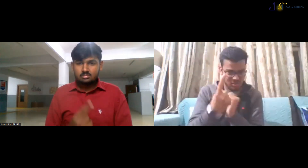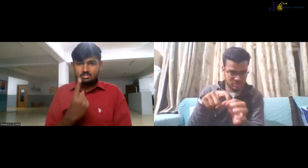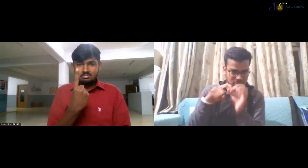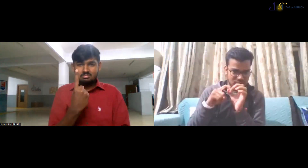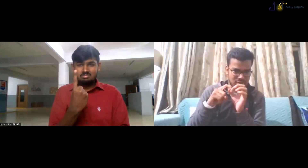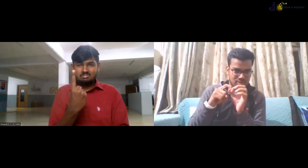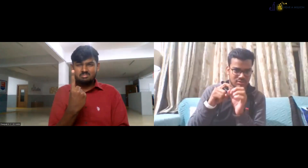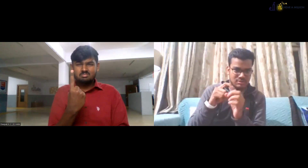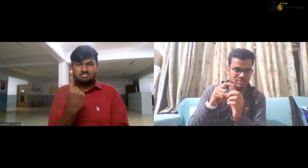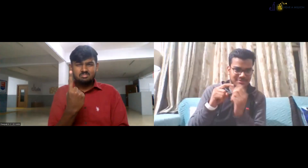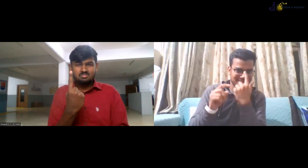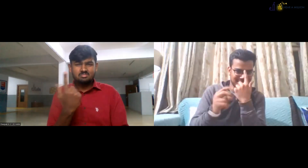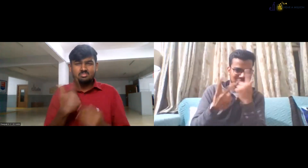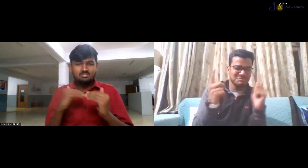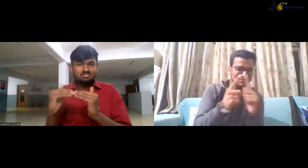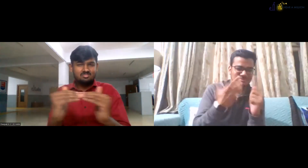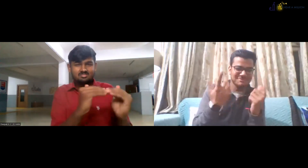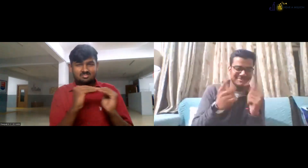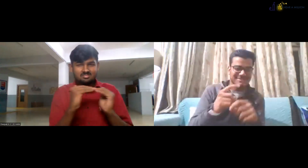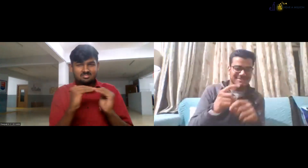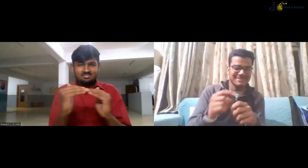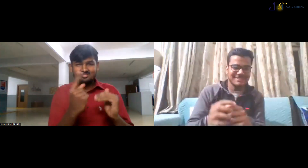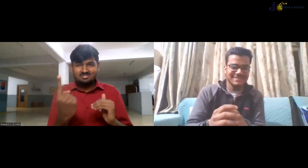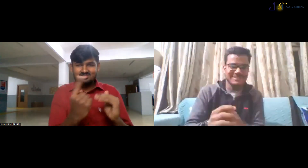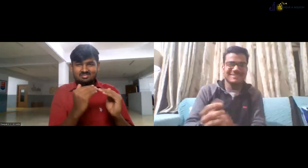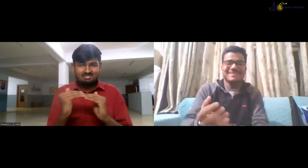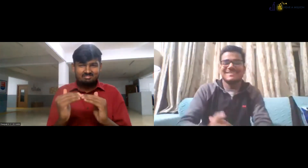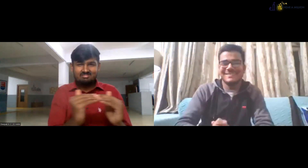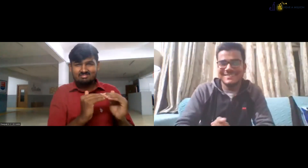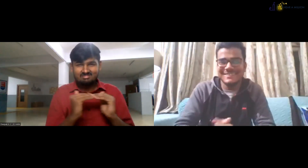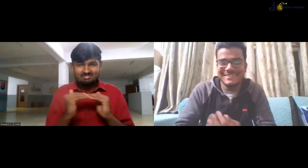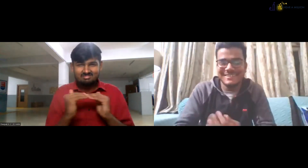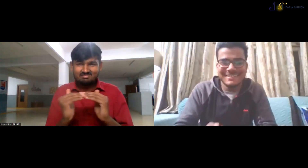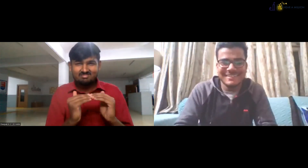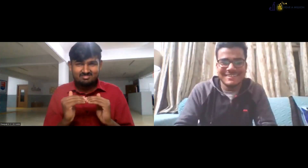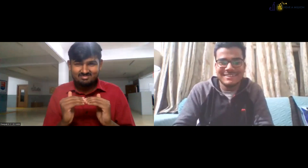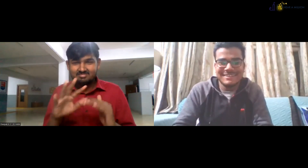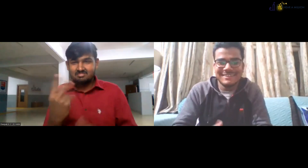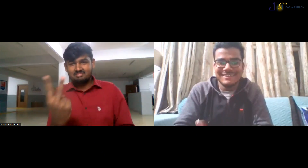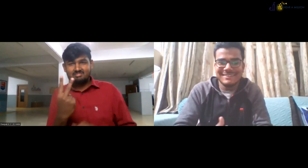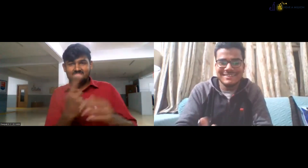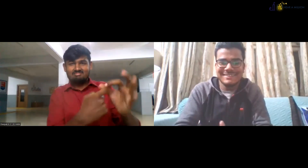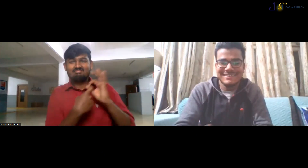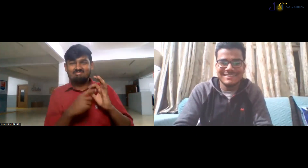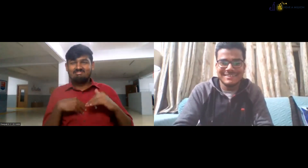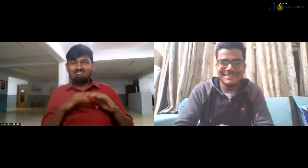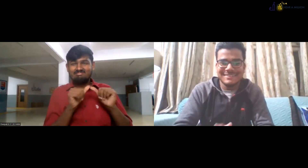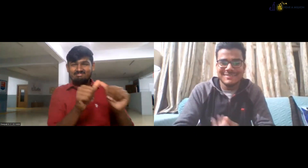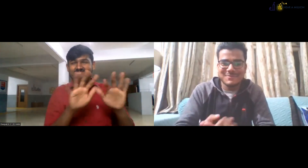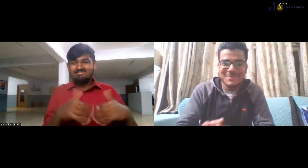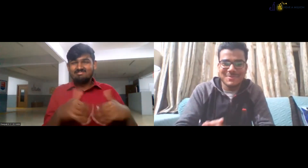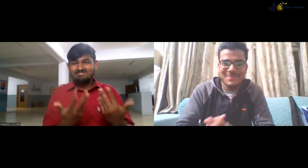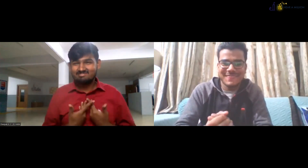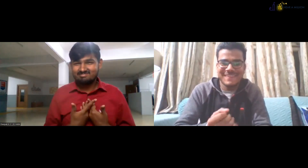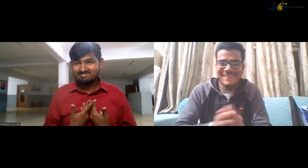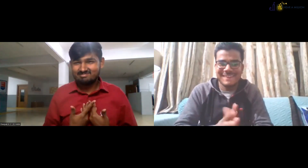Can I ask two questions? I'm sorry, just one. I'm sorry, you know, we want to be, um,